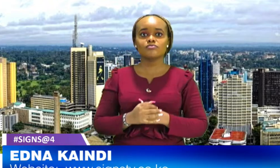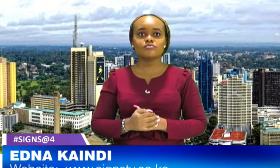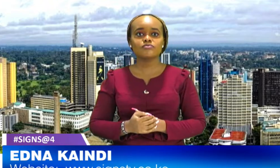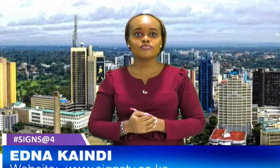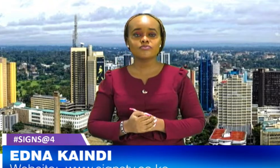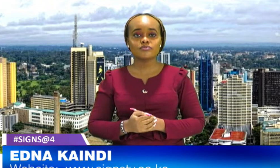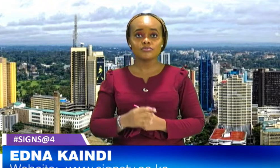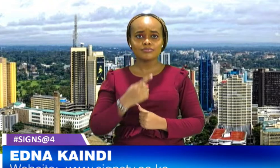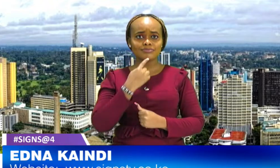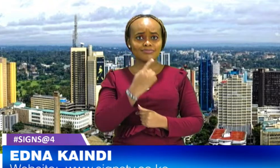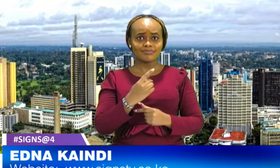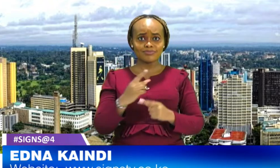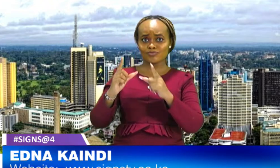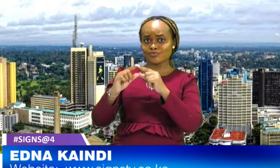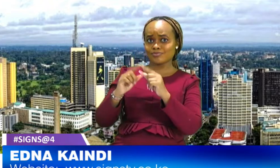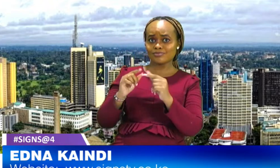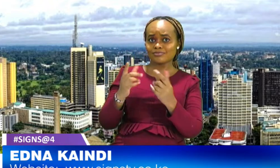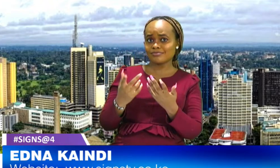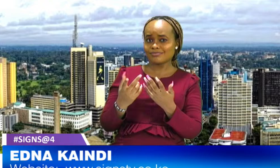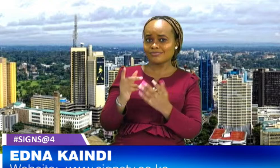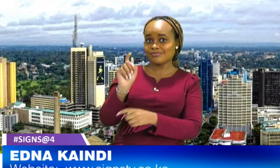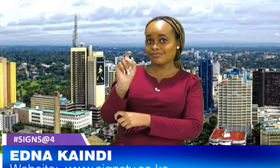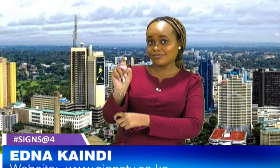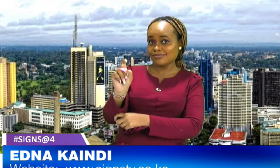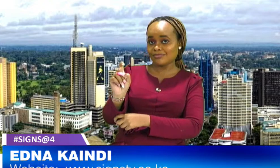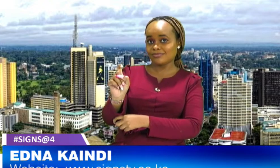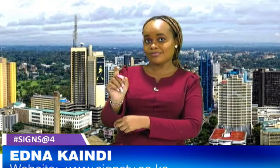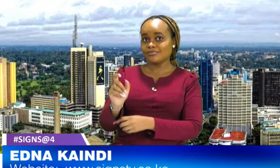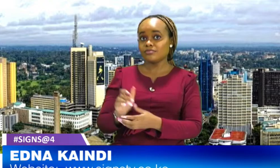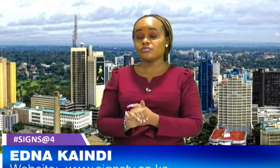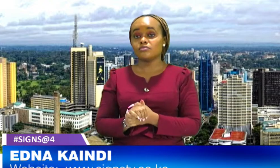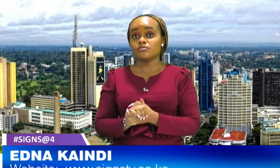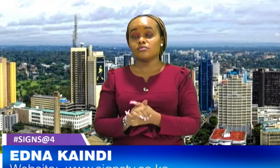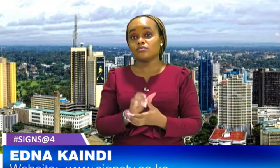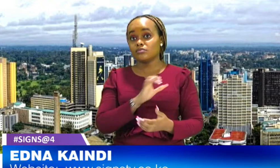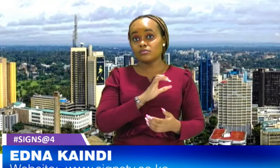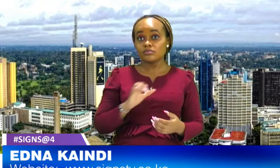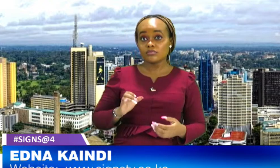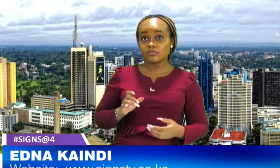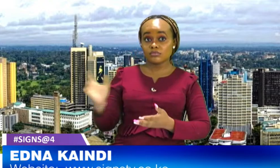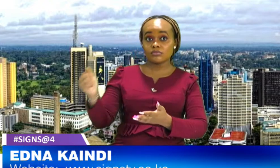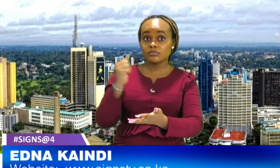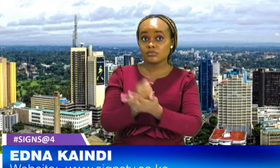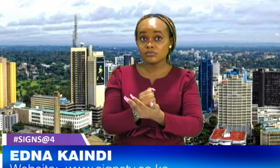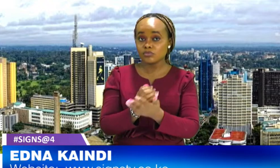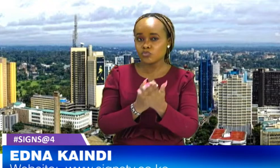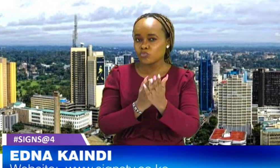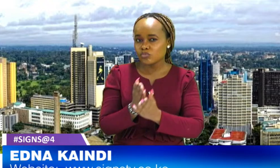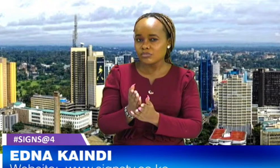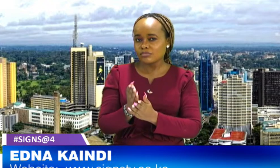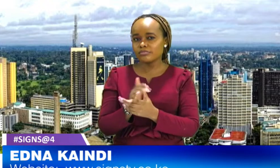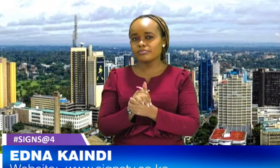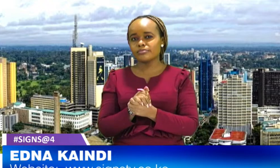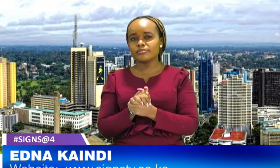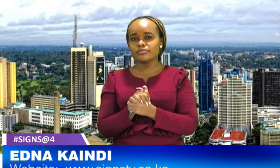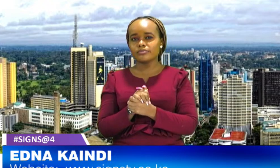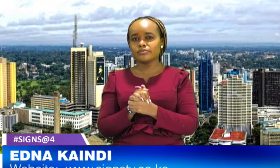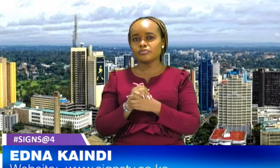Committee for Social Health Authority set to spearhead the new Social Health Insurance